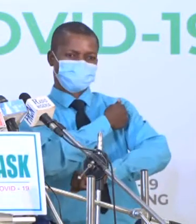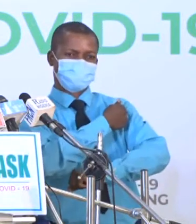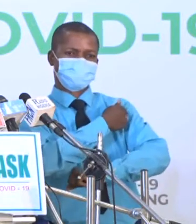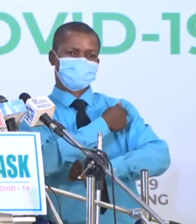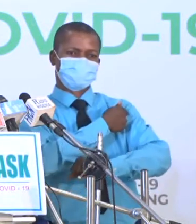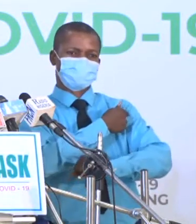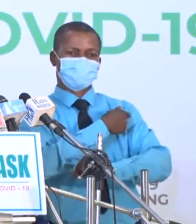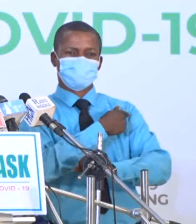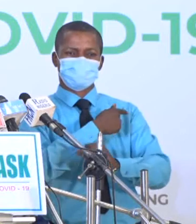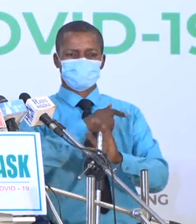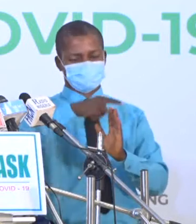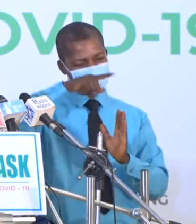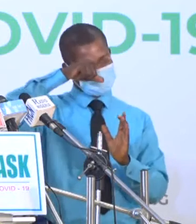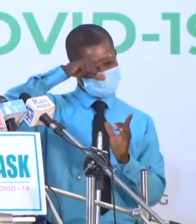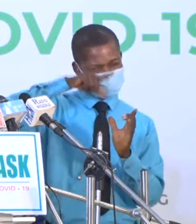inferior.